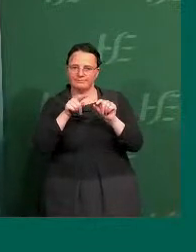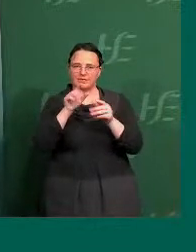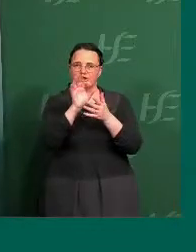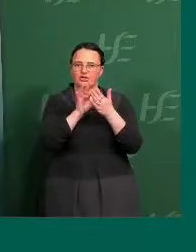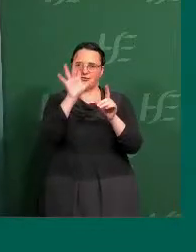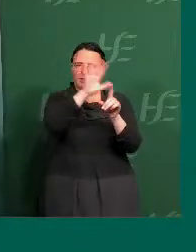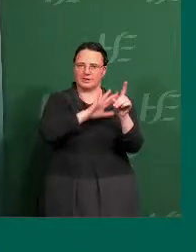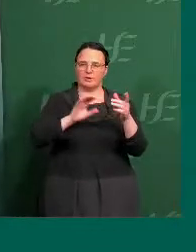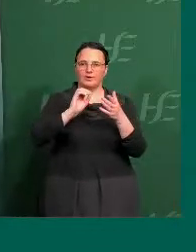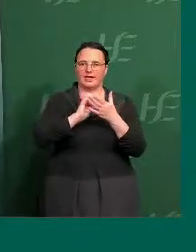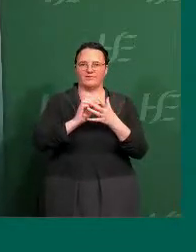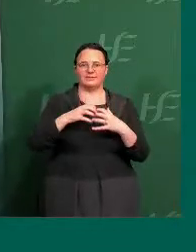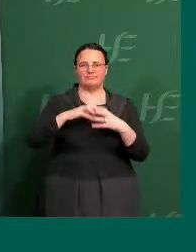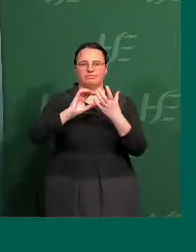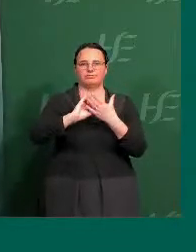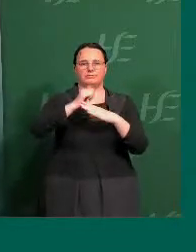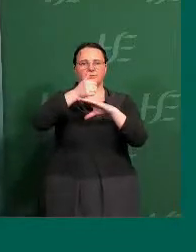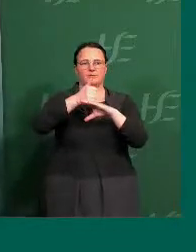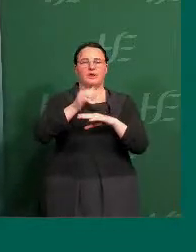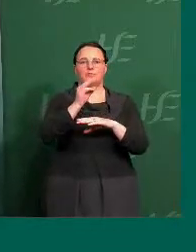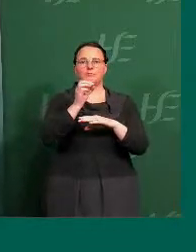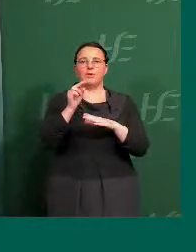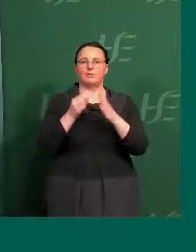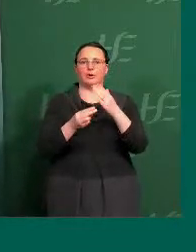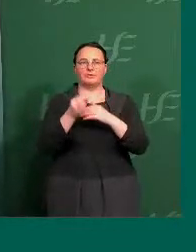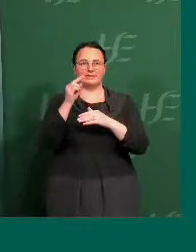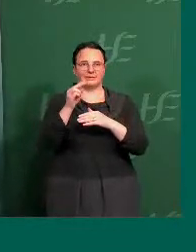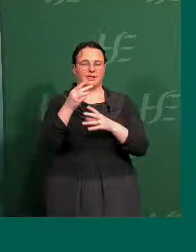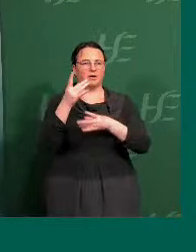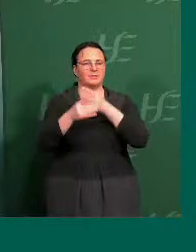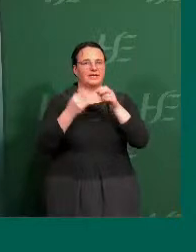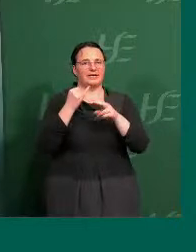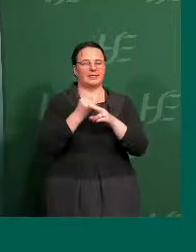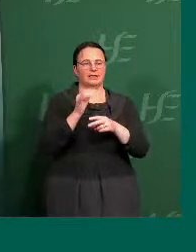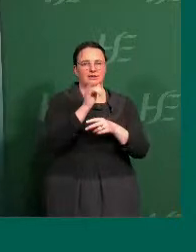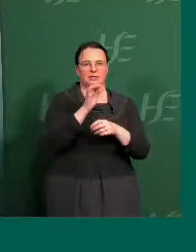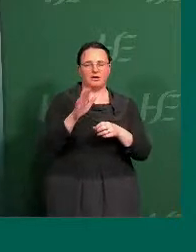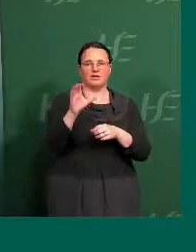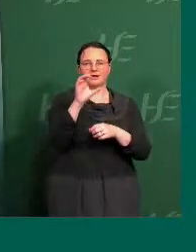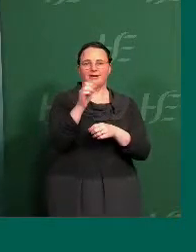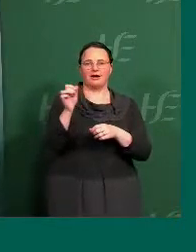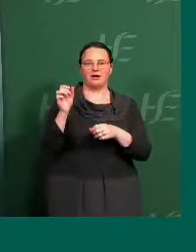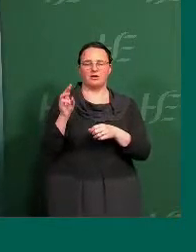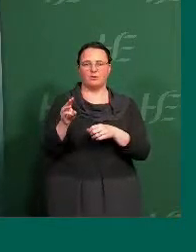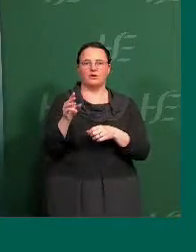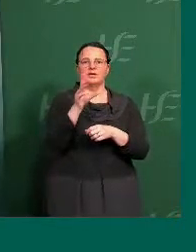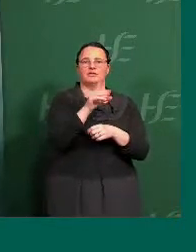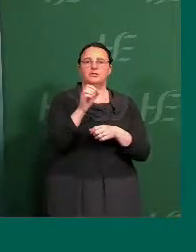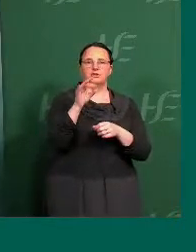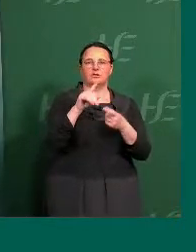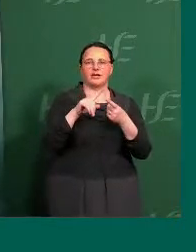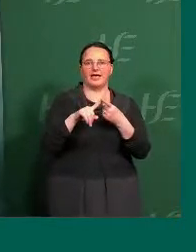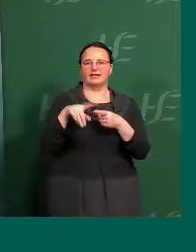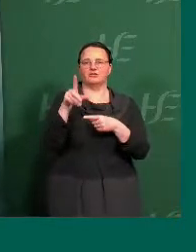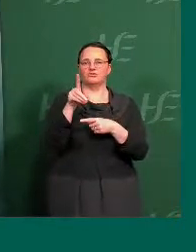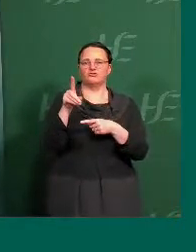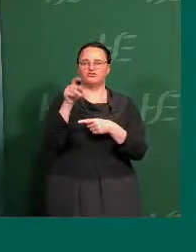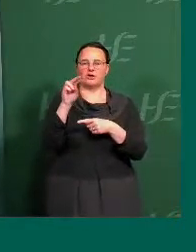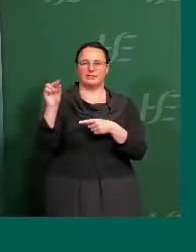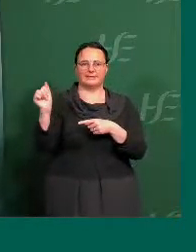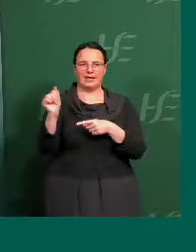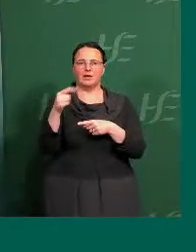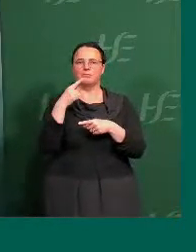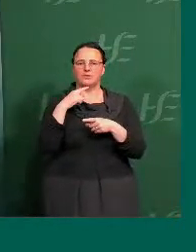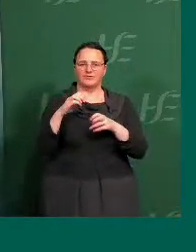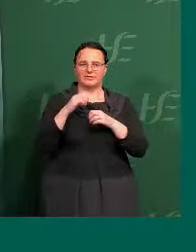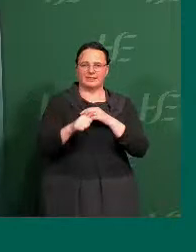have pop-ups. So for example, currently those are operating in Youghal, Carlow, Narragmore, Dundalk and Drogheda, but they move around almost